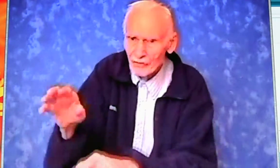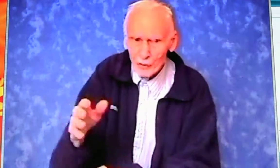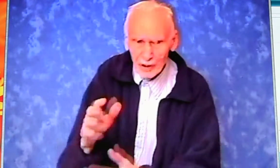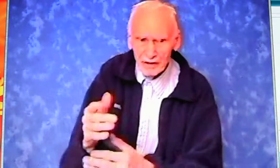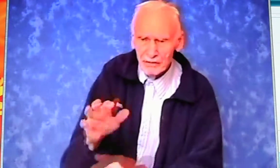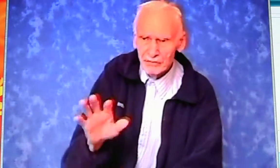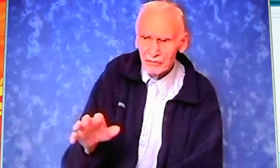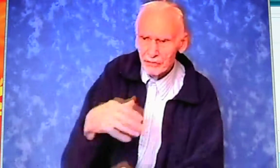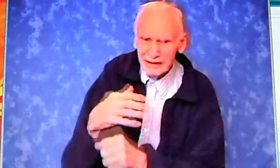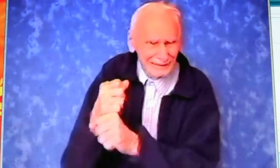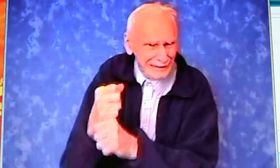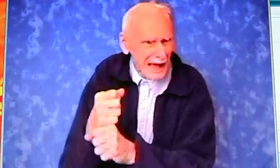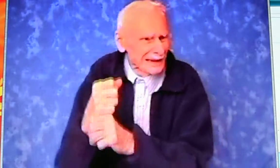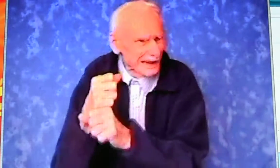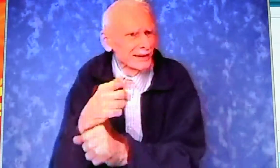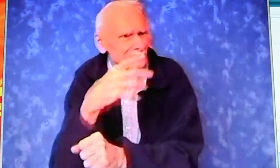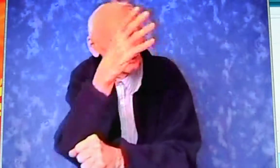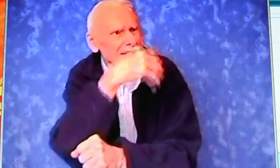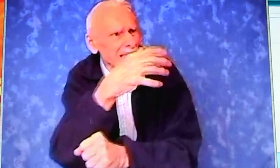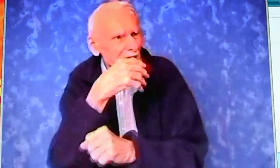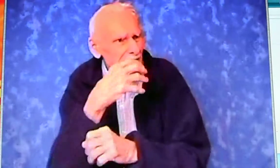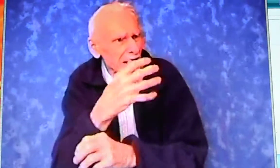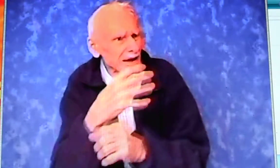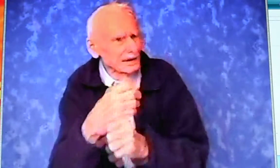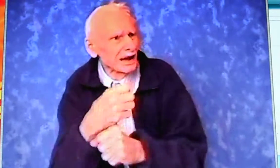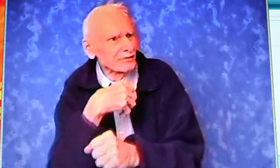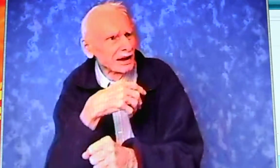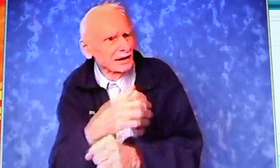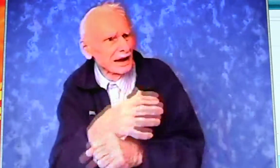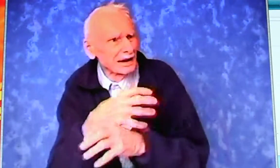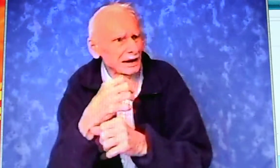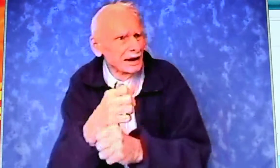And so he'd walk along with the cows, and I just kept holding on to the cow tail.